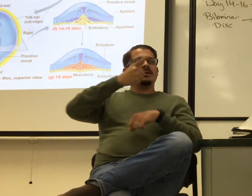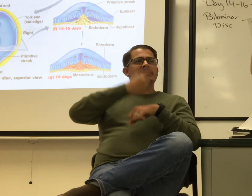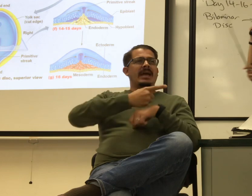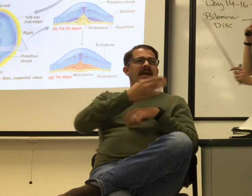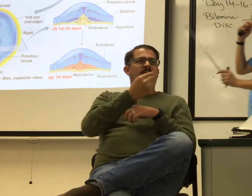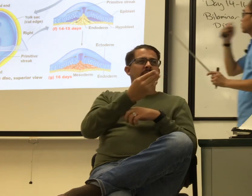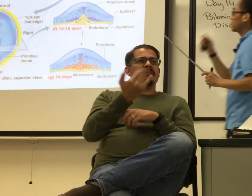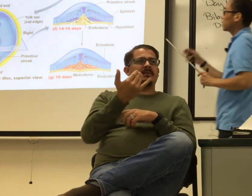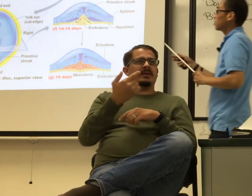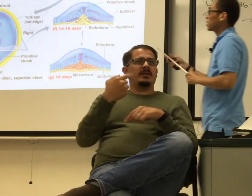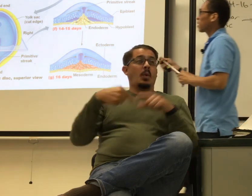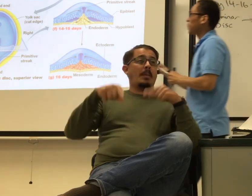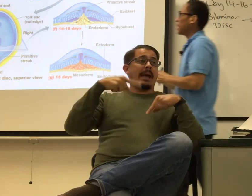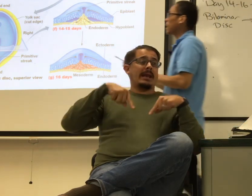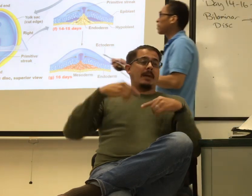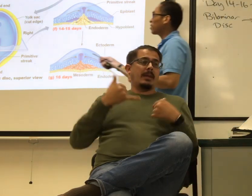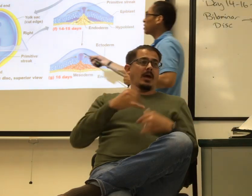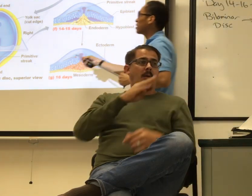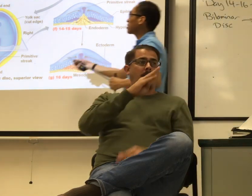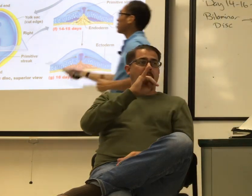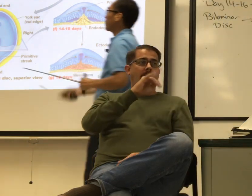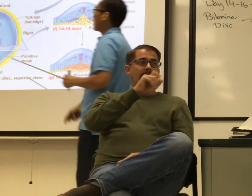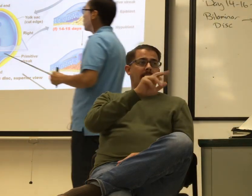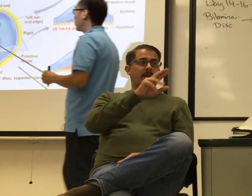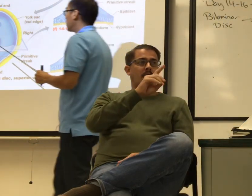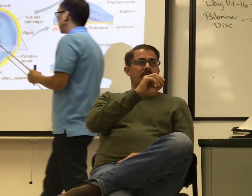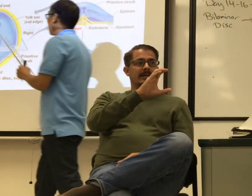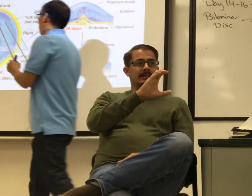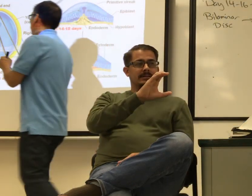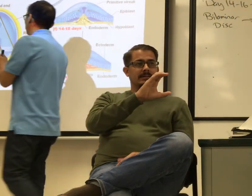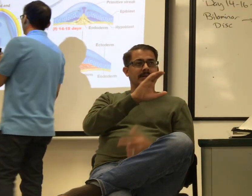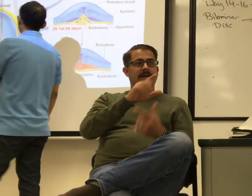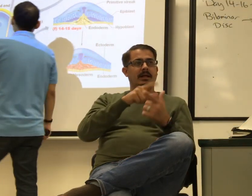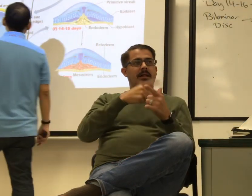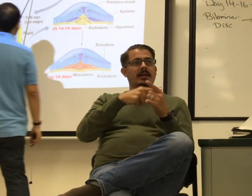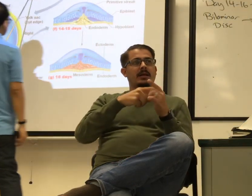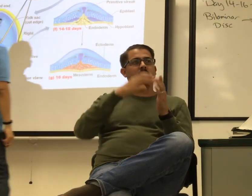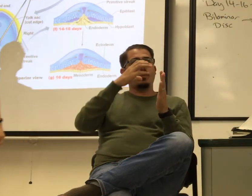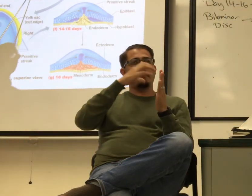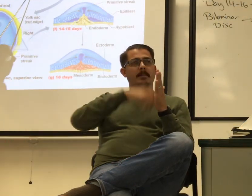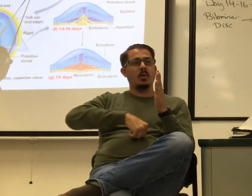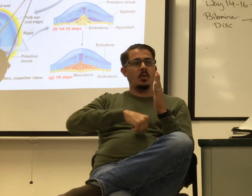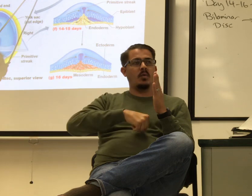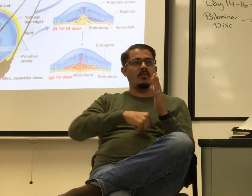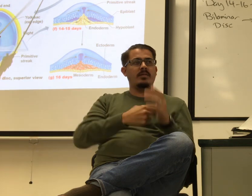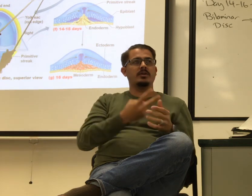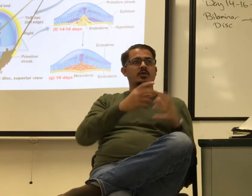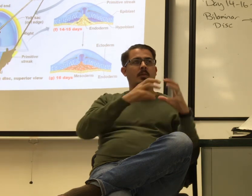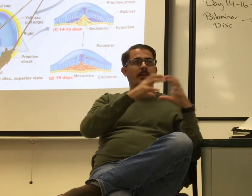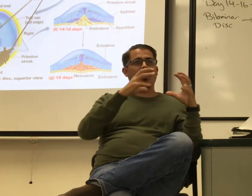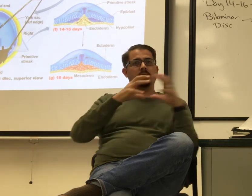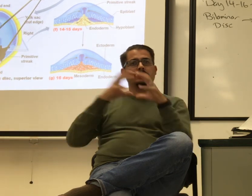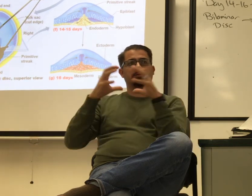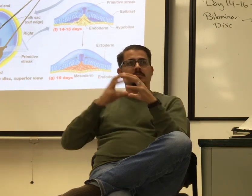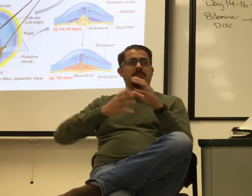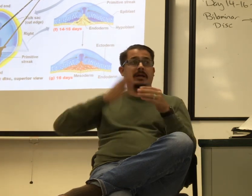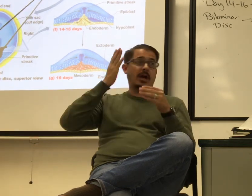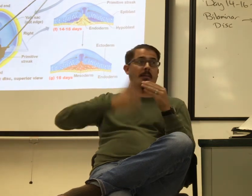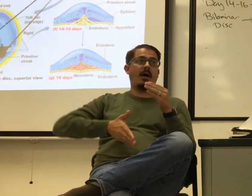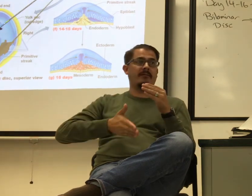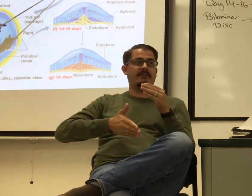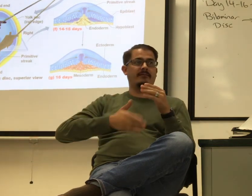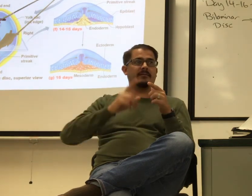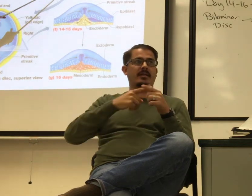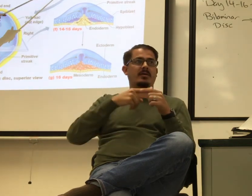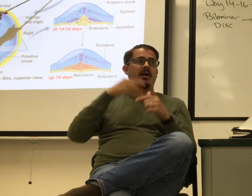14, 15, you get a bilaminar disc. What they do is they remove the two balloons, they cut the balloons off.